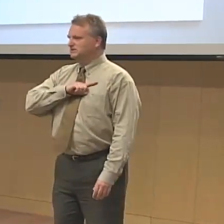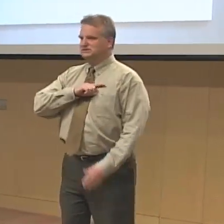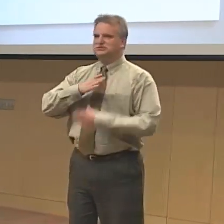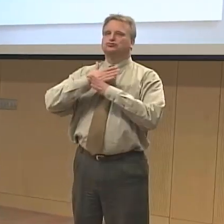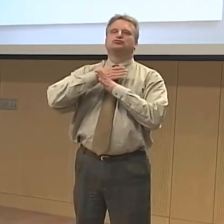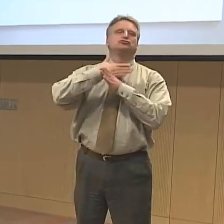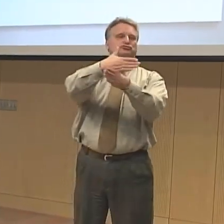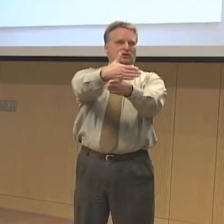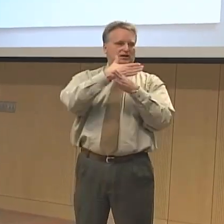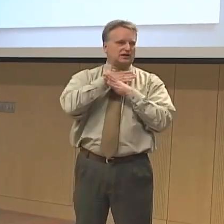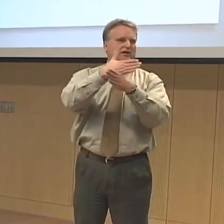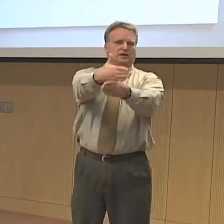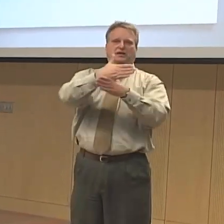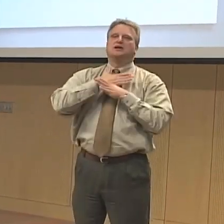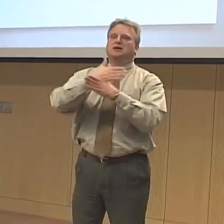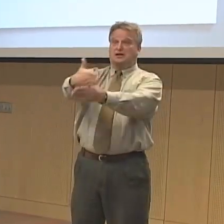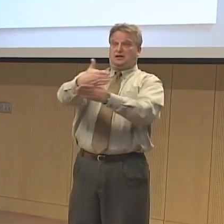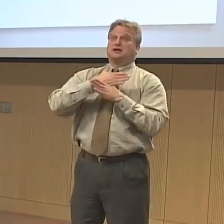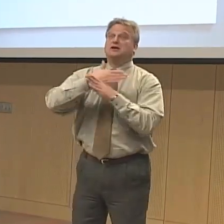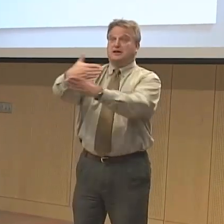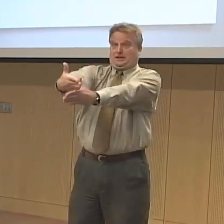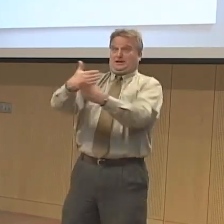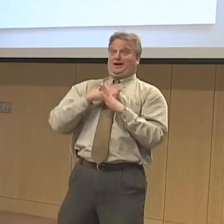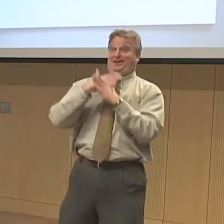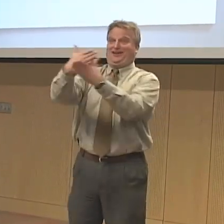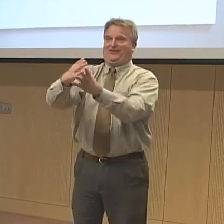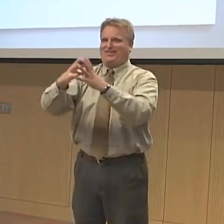We also share a great deal of information.